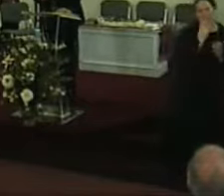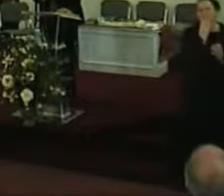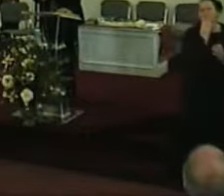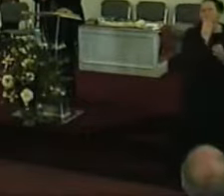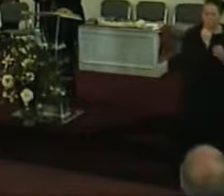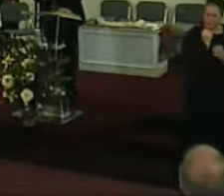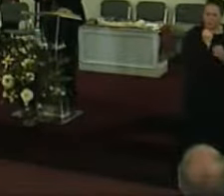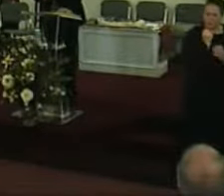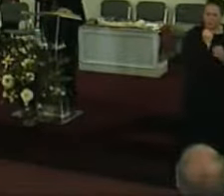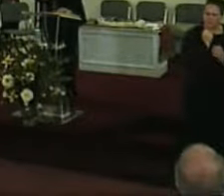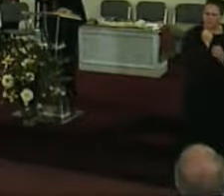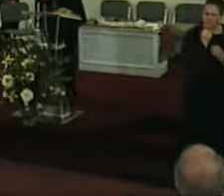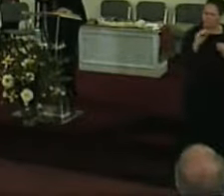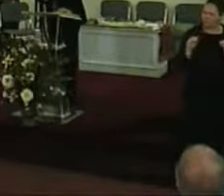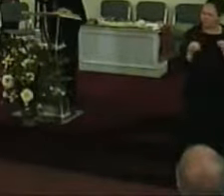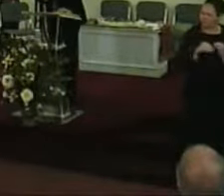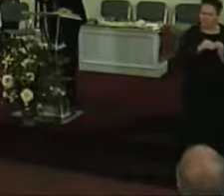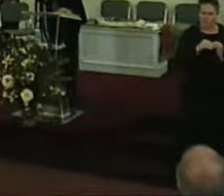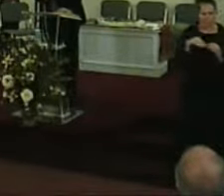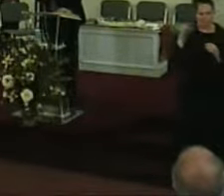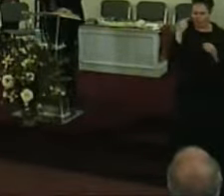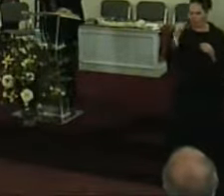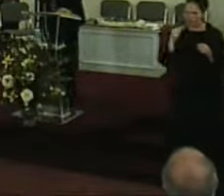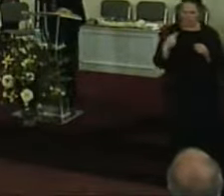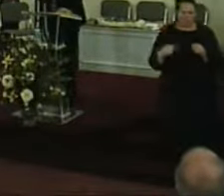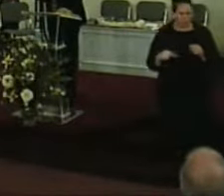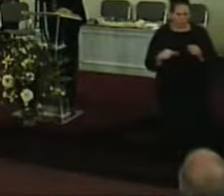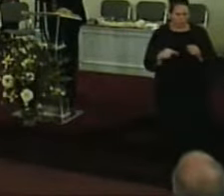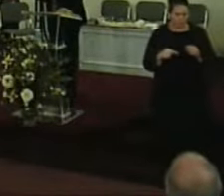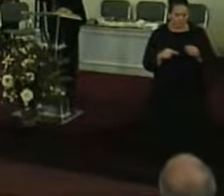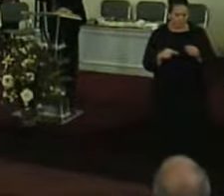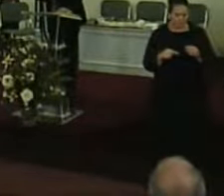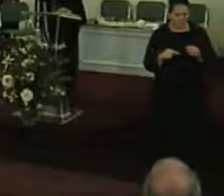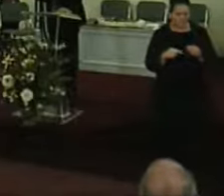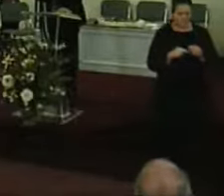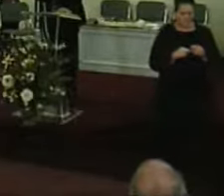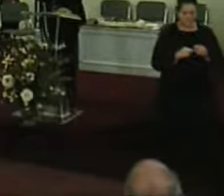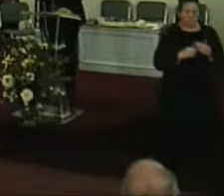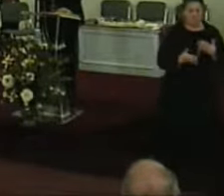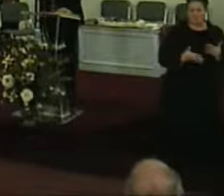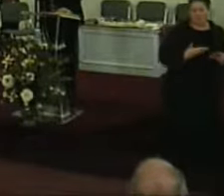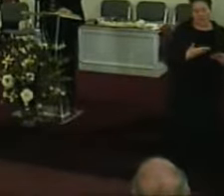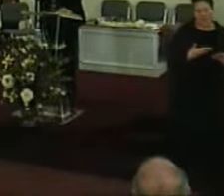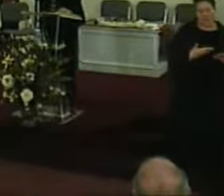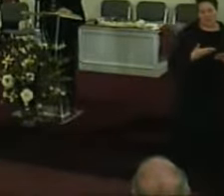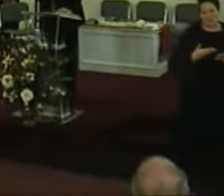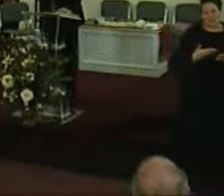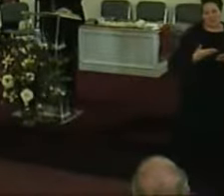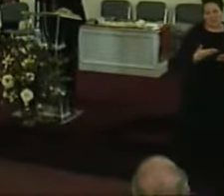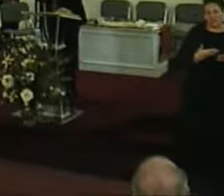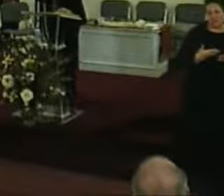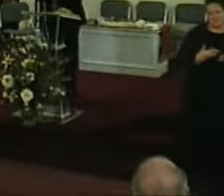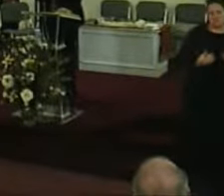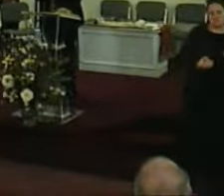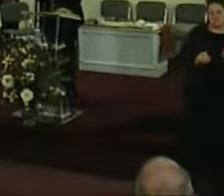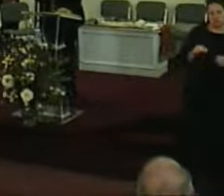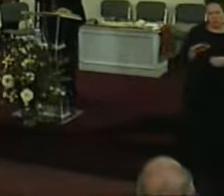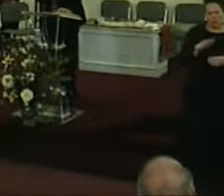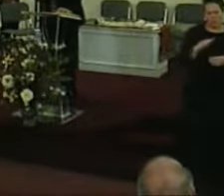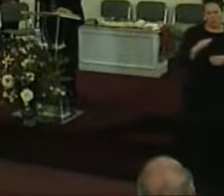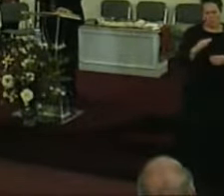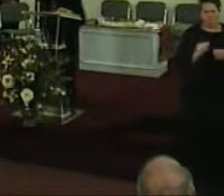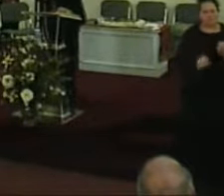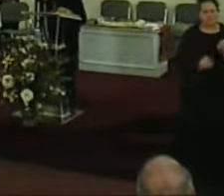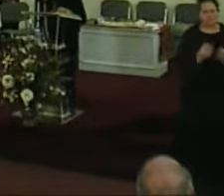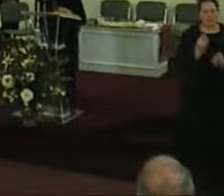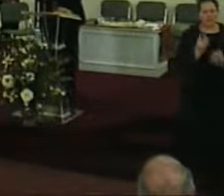gold that perisheth, though it be tried with fire, might be found unto praise and